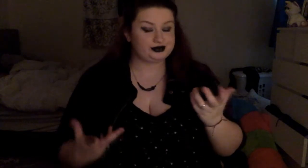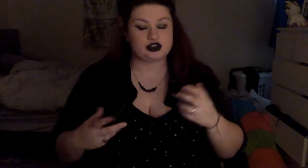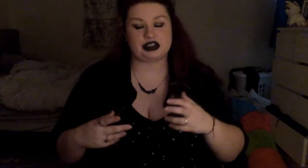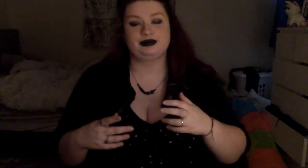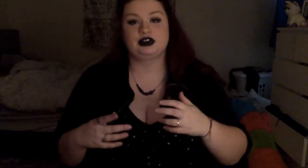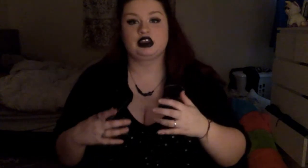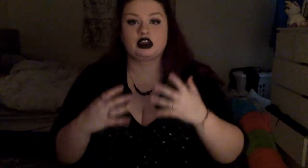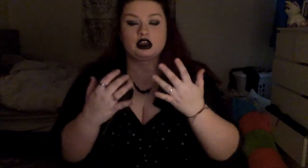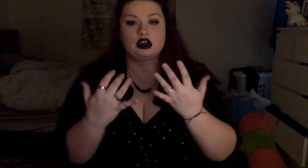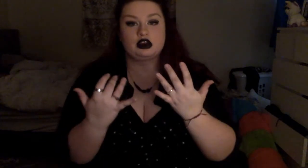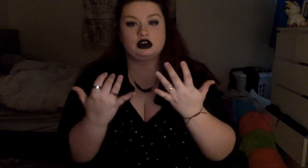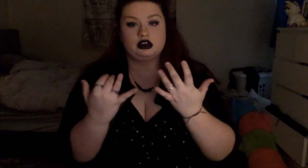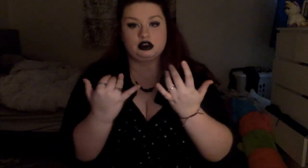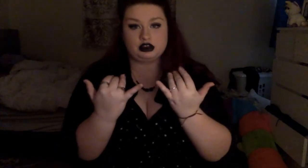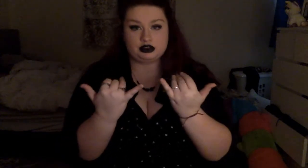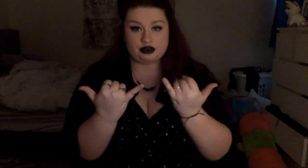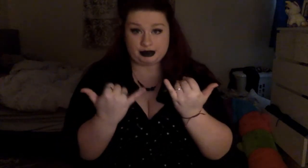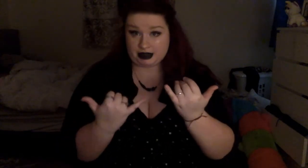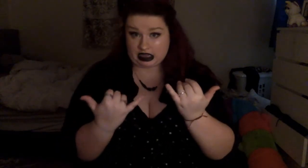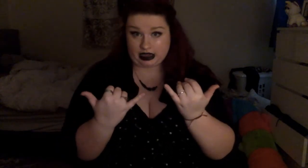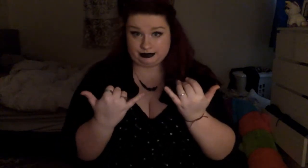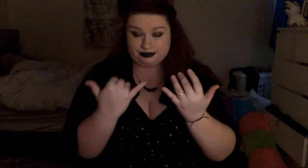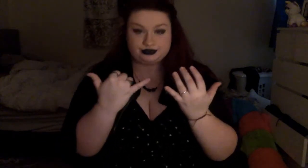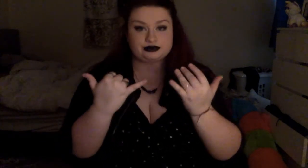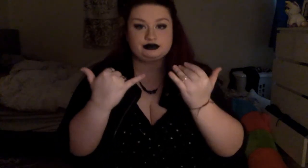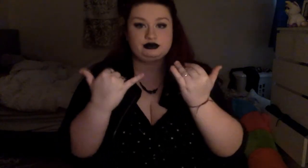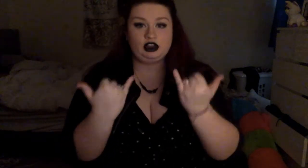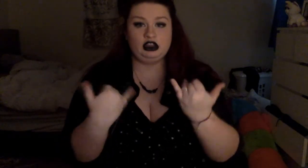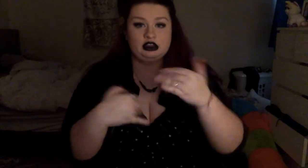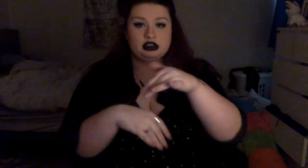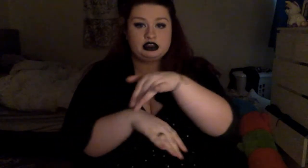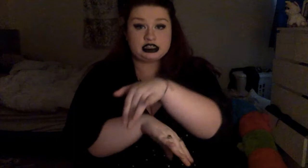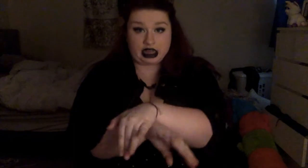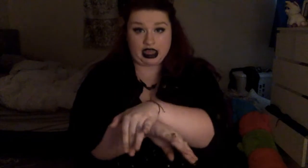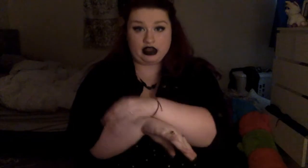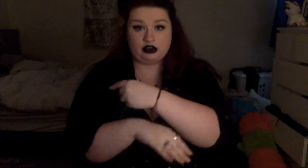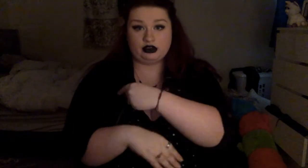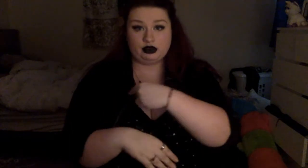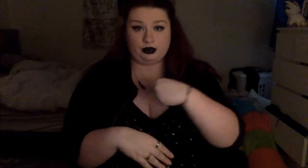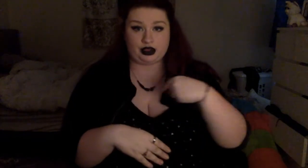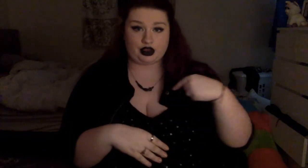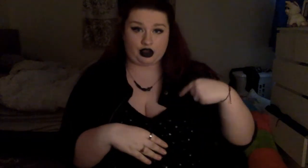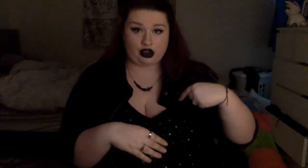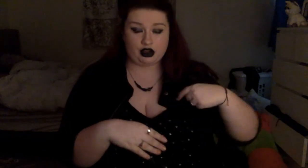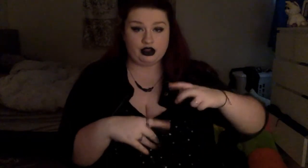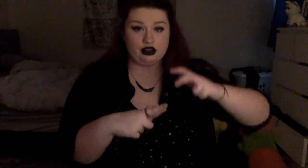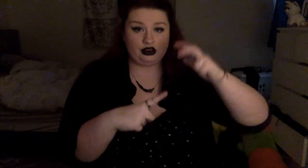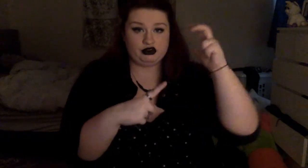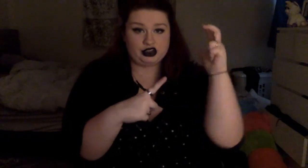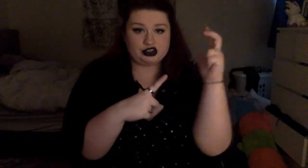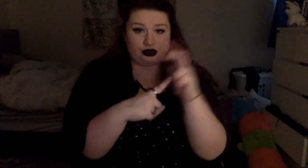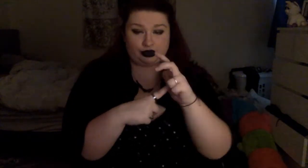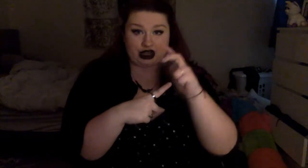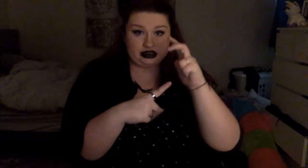So, from the beginning. Tonight, we are